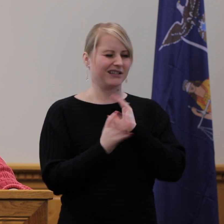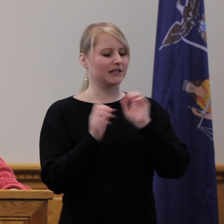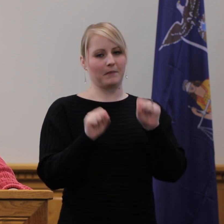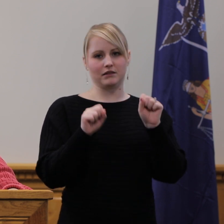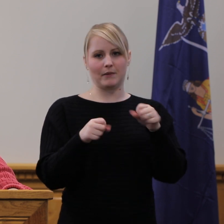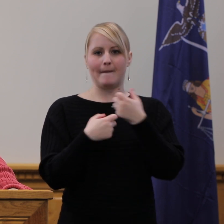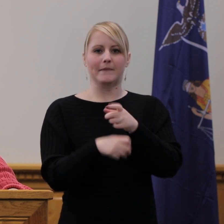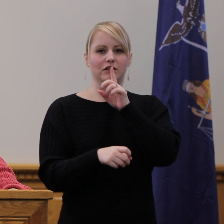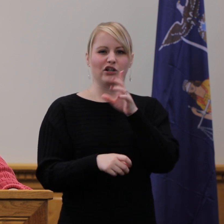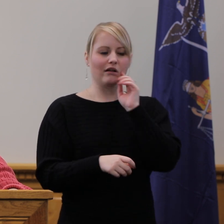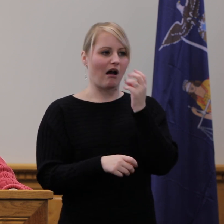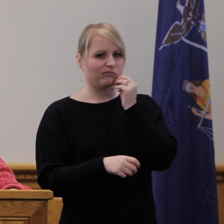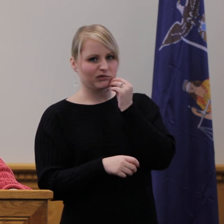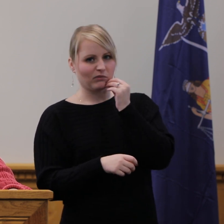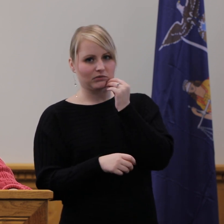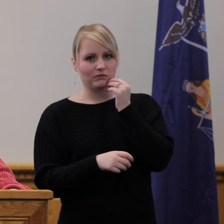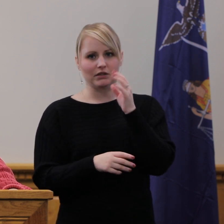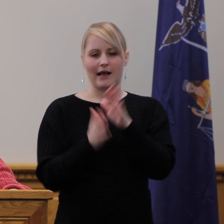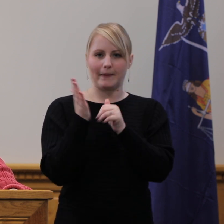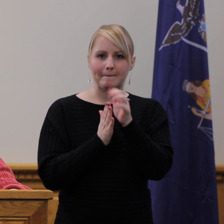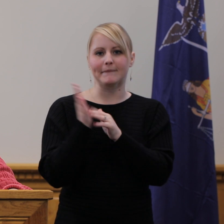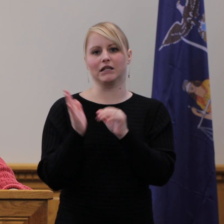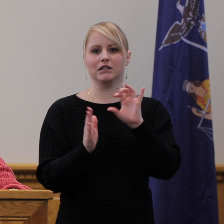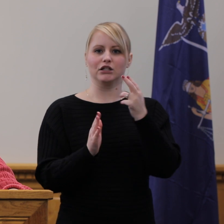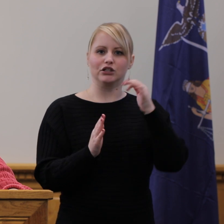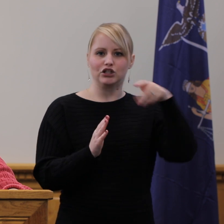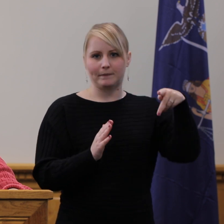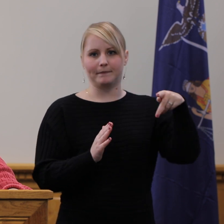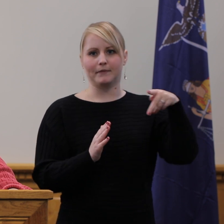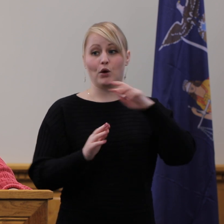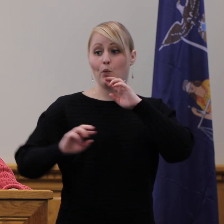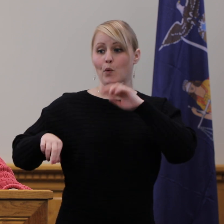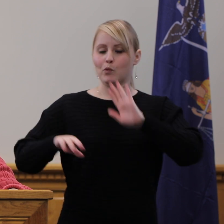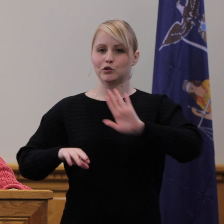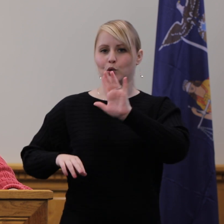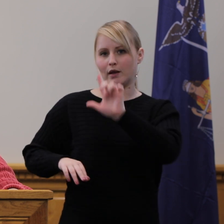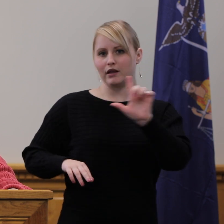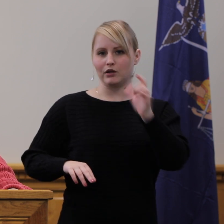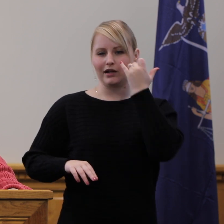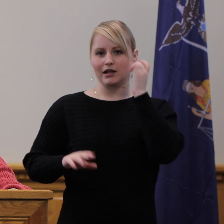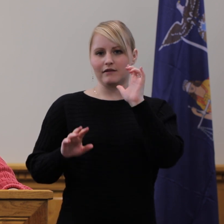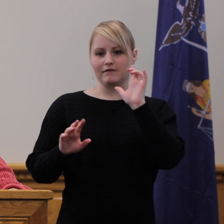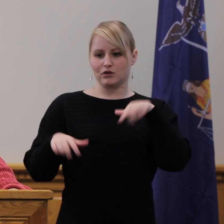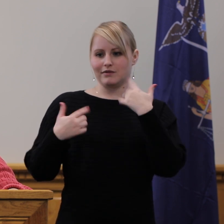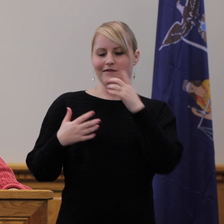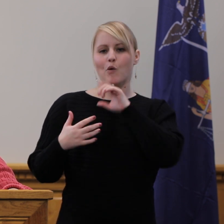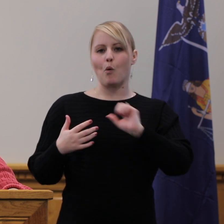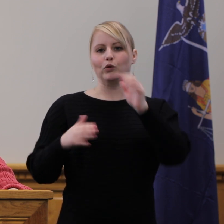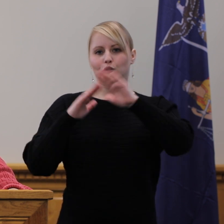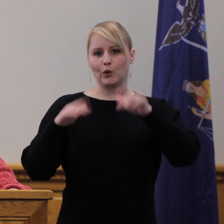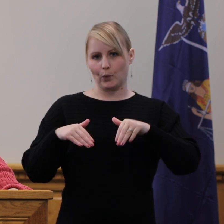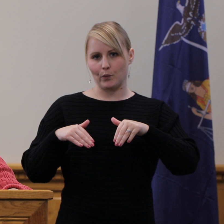on painted surfaces. Report chipped or cracked paint to your landlord if you live in an older home built